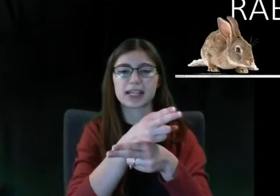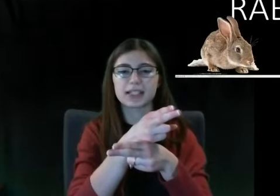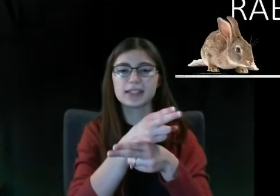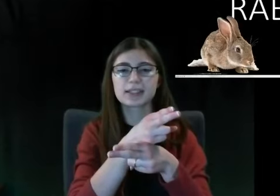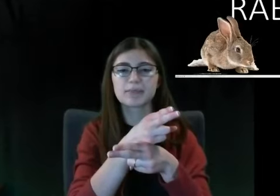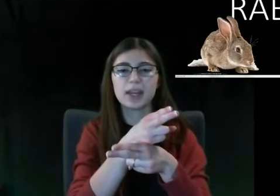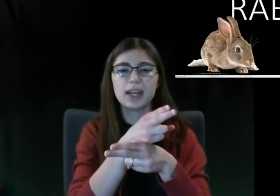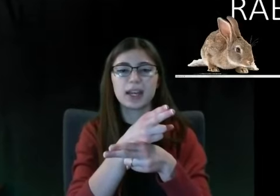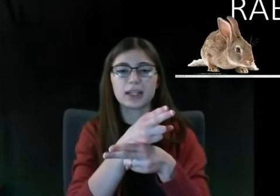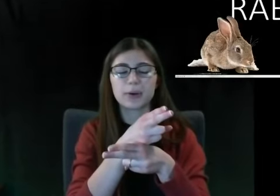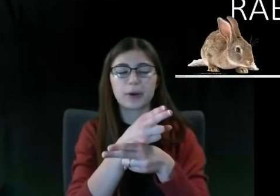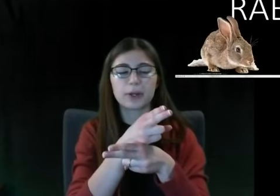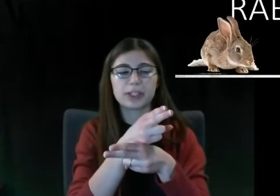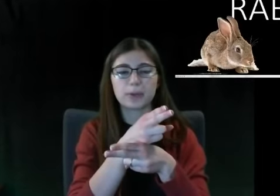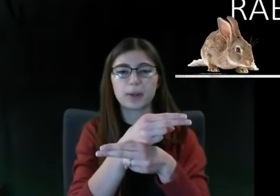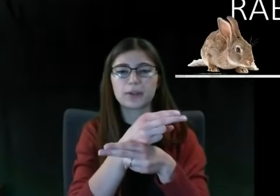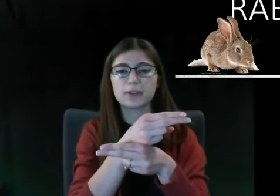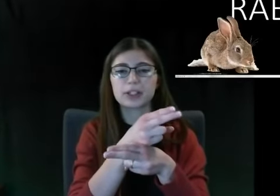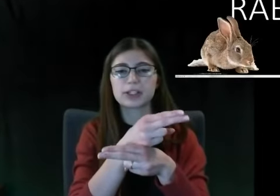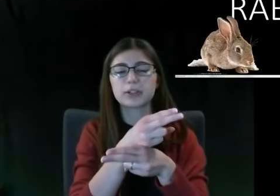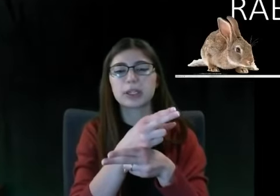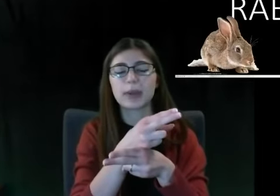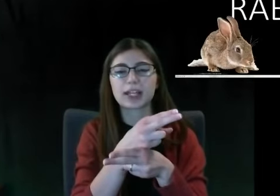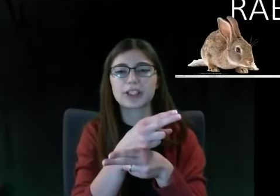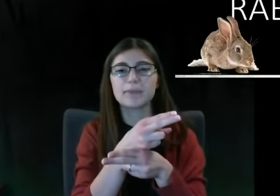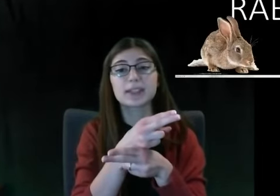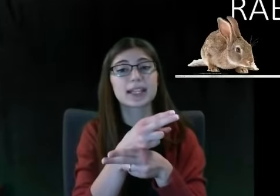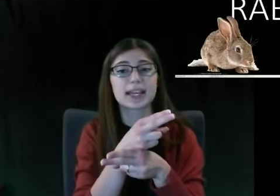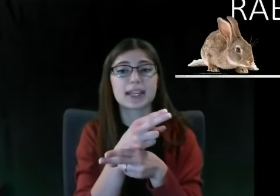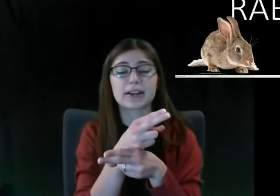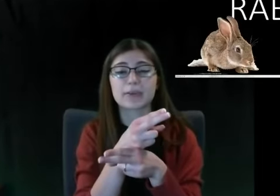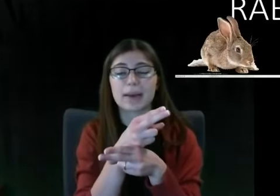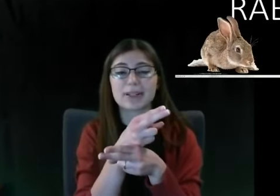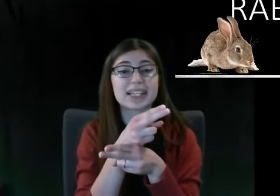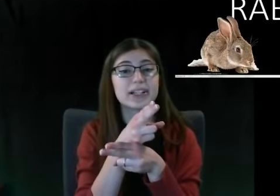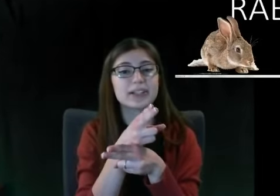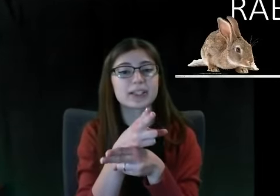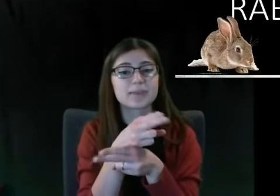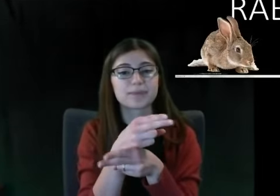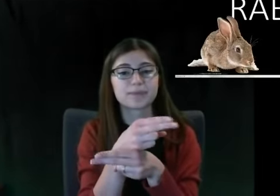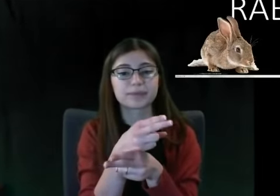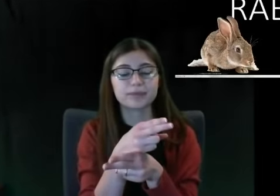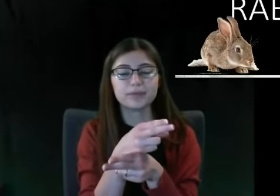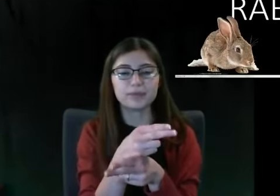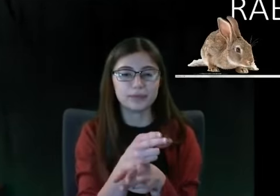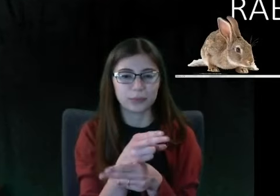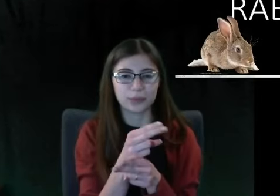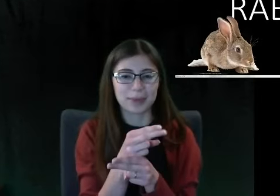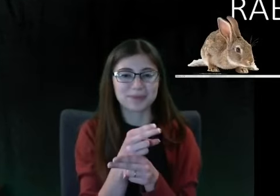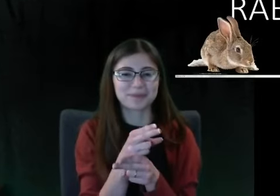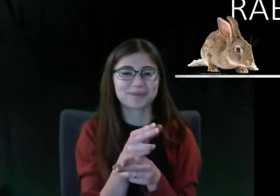this. And you are going to wiggle your two U hand shapes like they are the rabbit's ears. Rabbit.